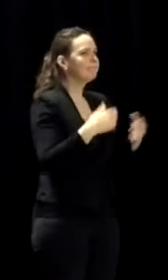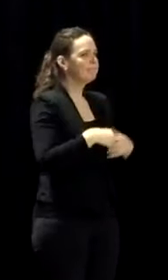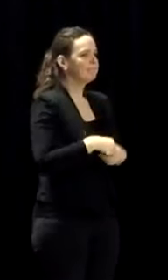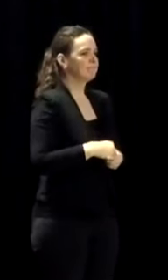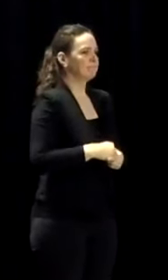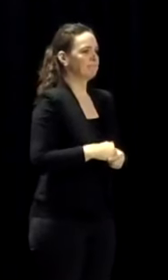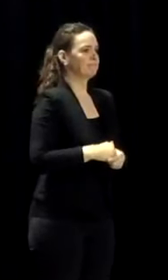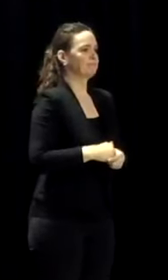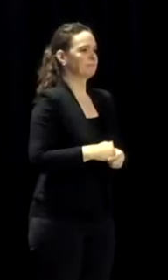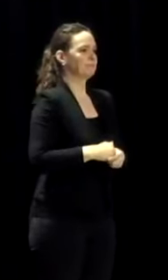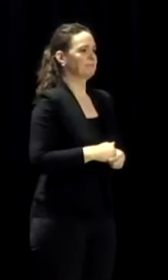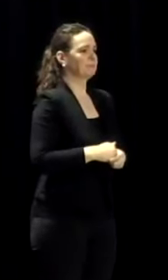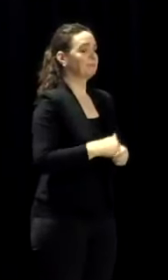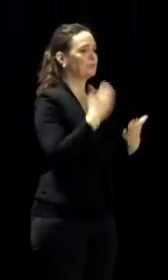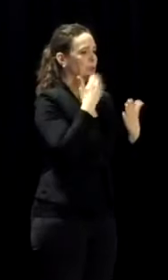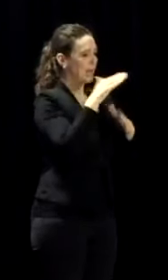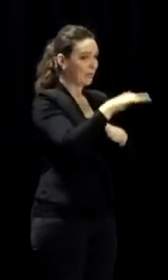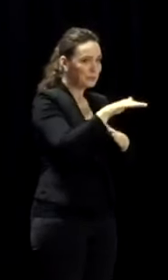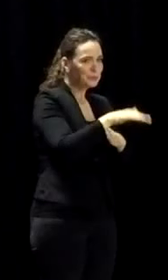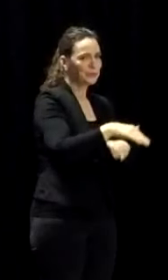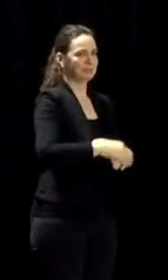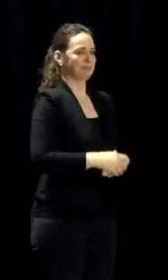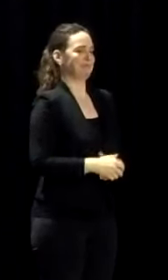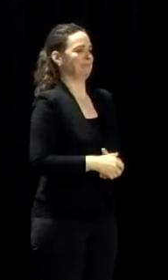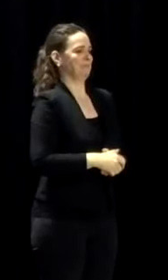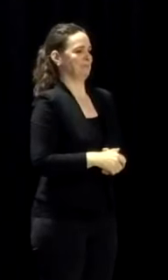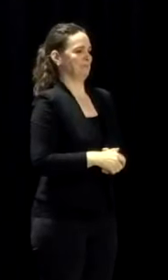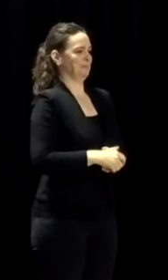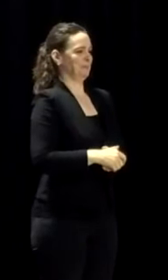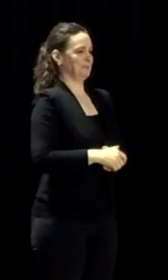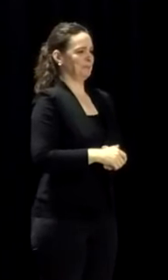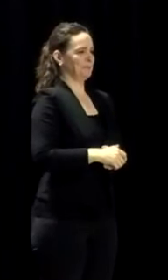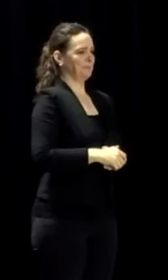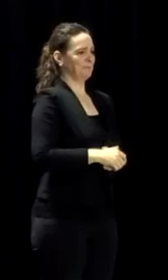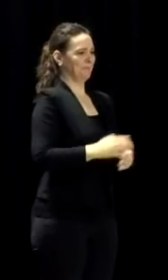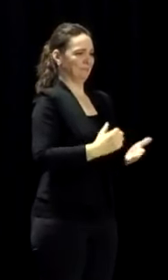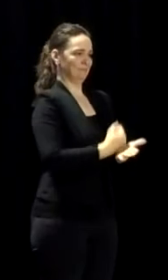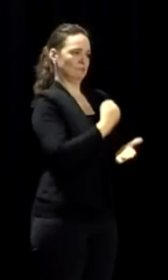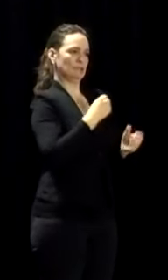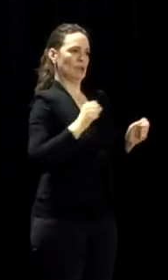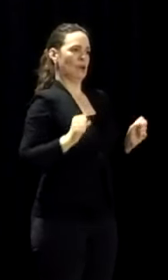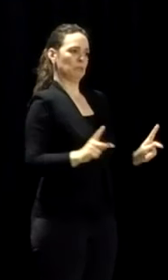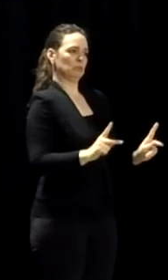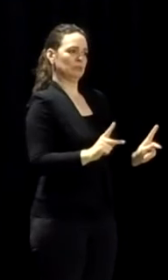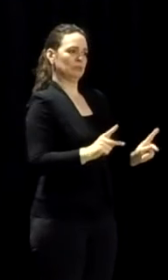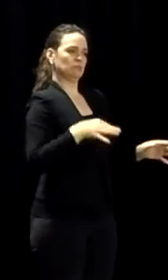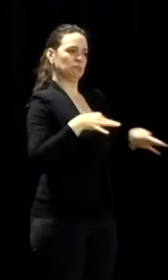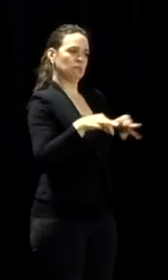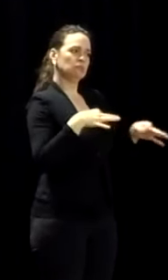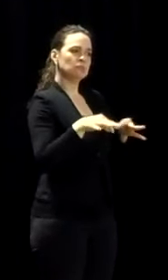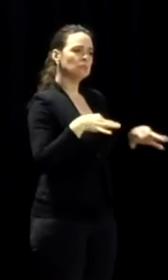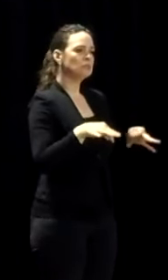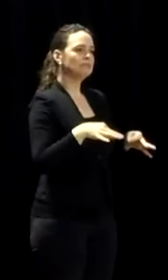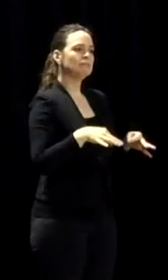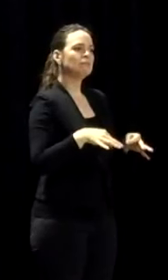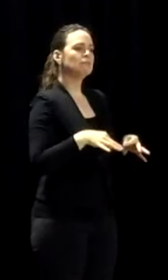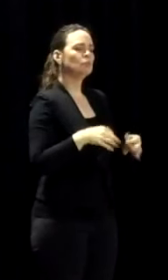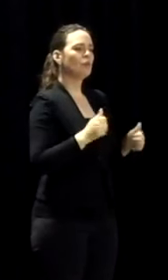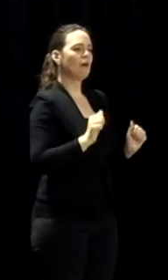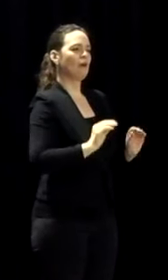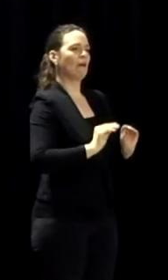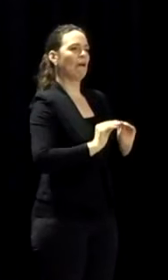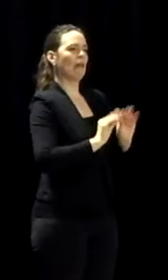Thank you. Good afternoon, everyone. I welcome the opportunity to come here and explain a few things, try to clear up some